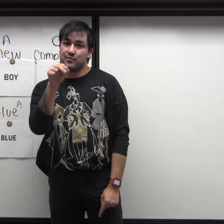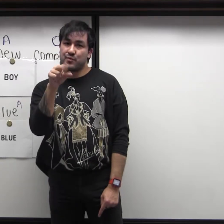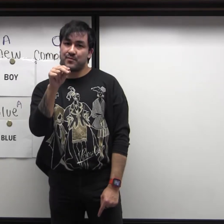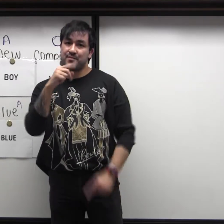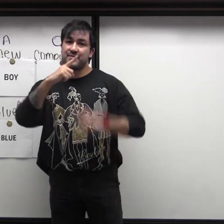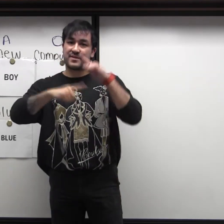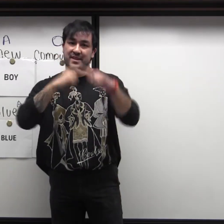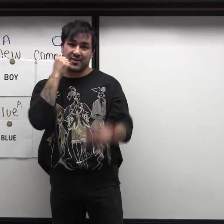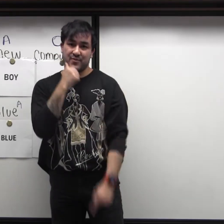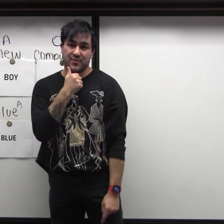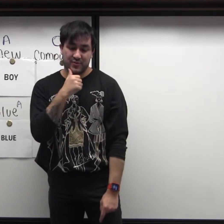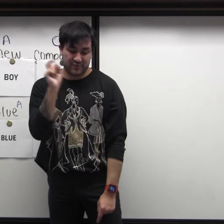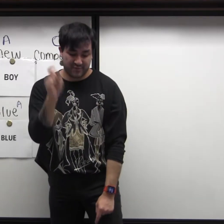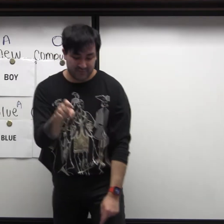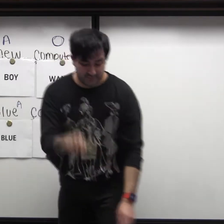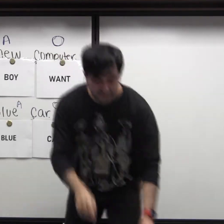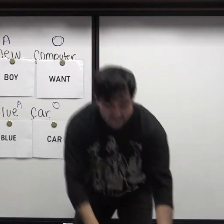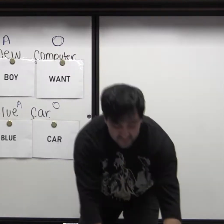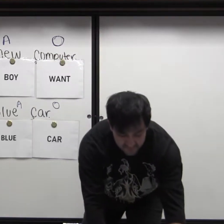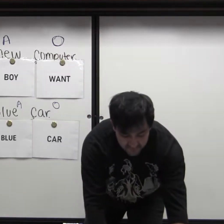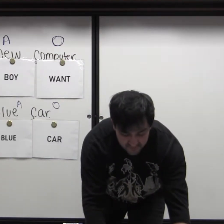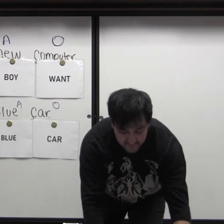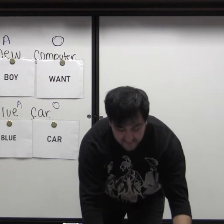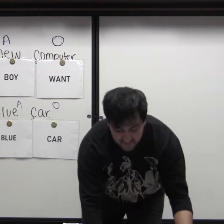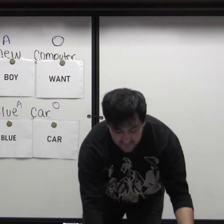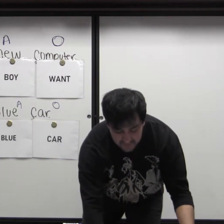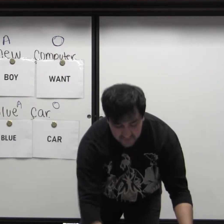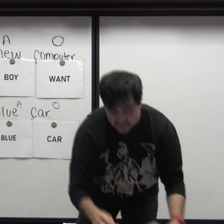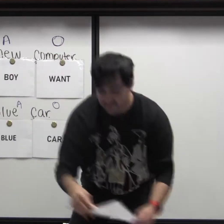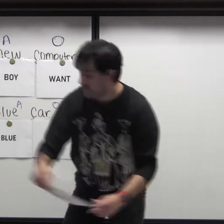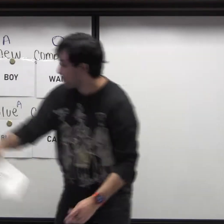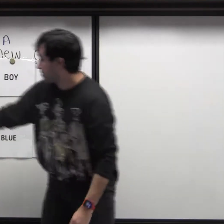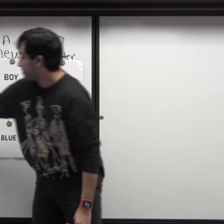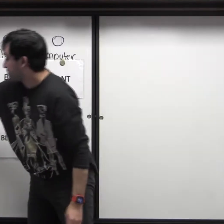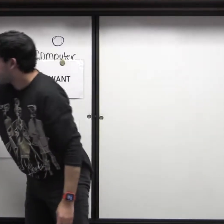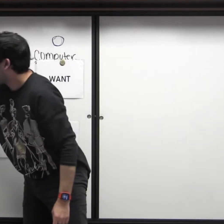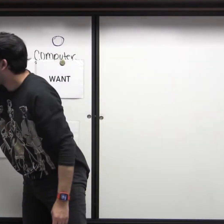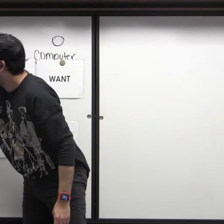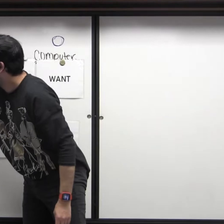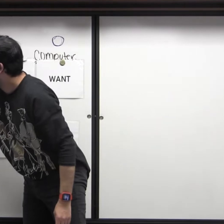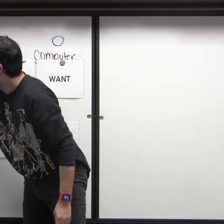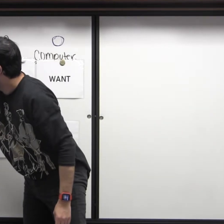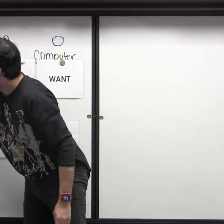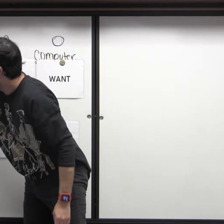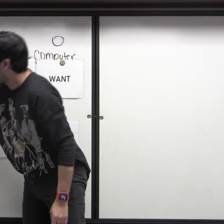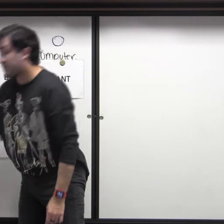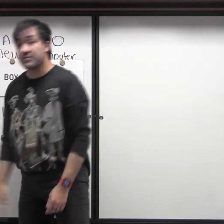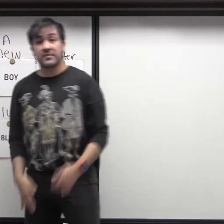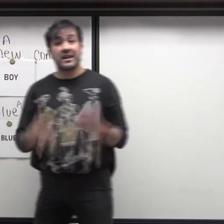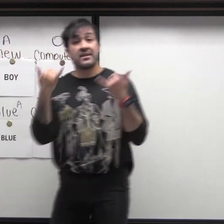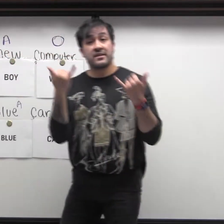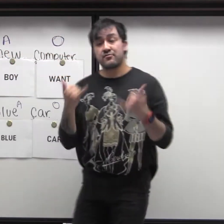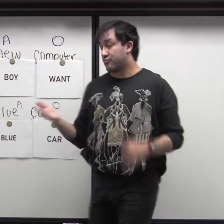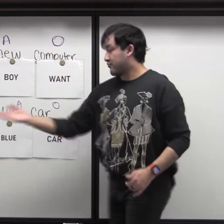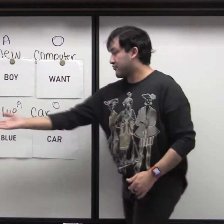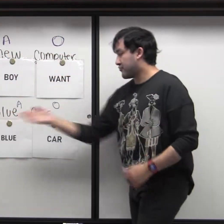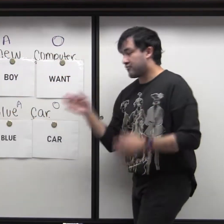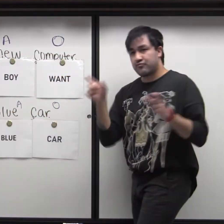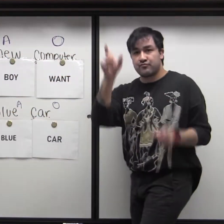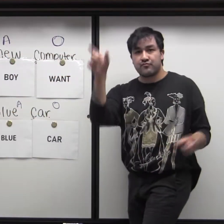or boy or girl. We can't just point because a point doesn't mean anything unless you set up the referent. So there we go. Now we have